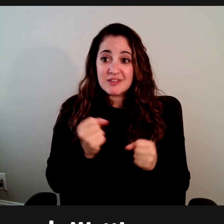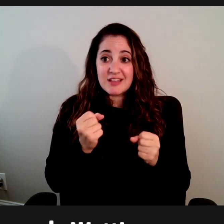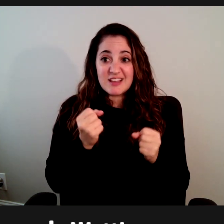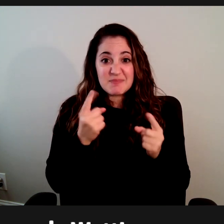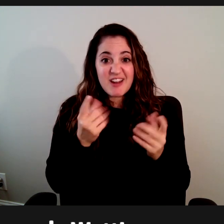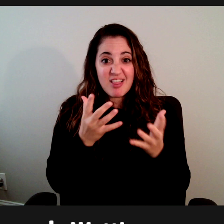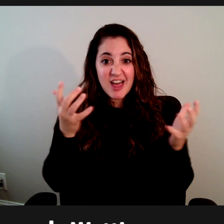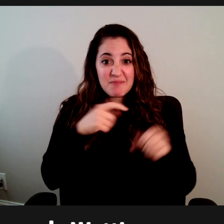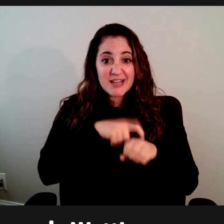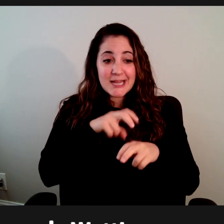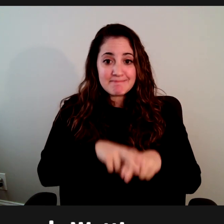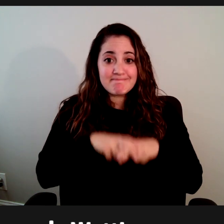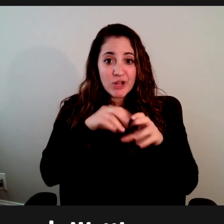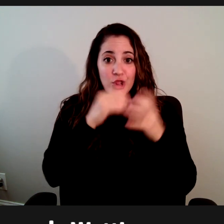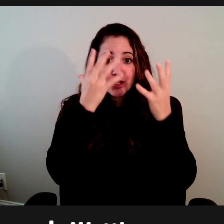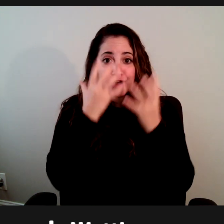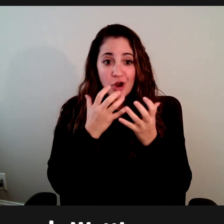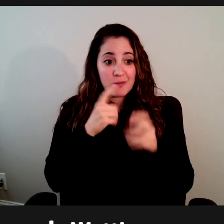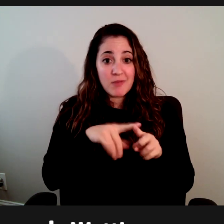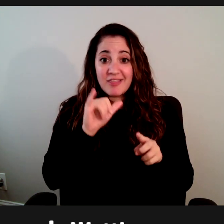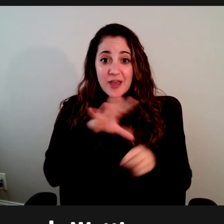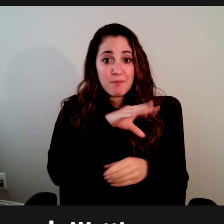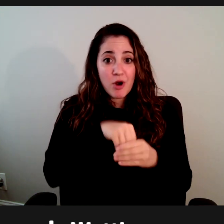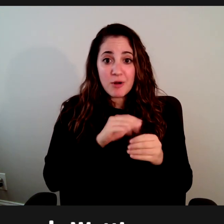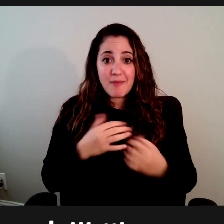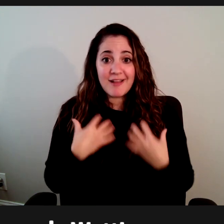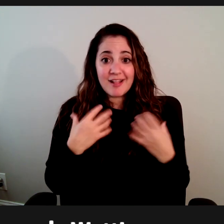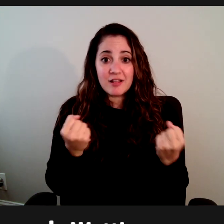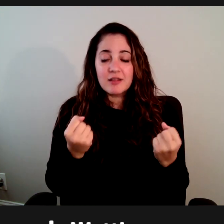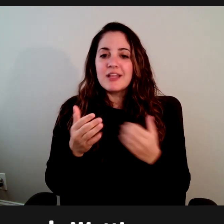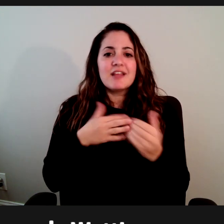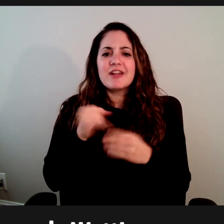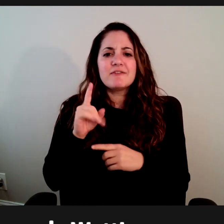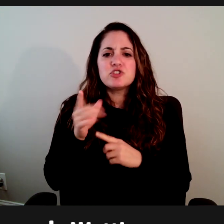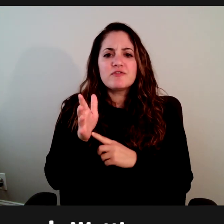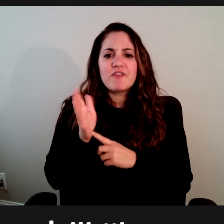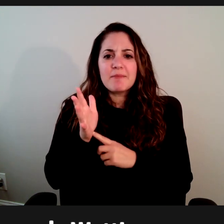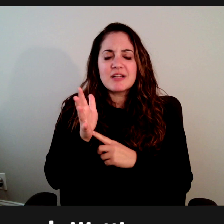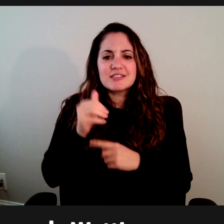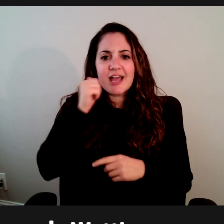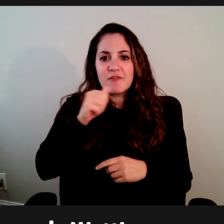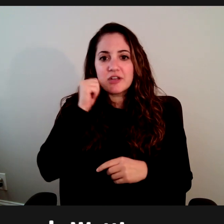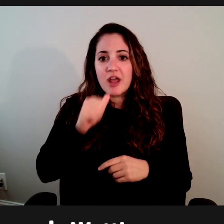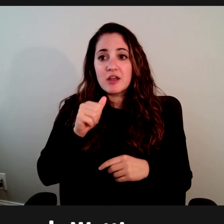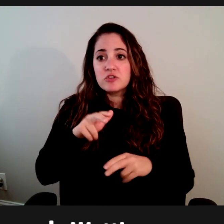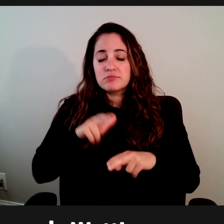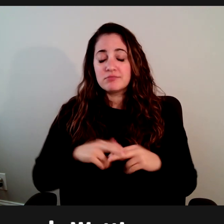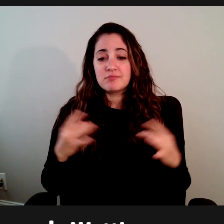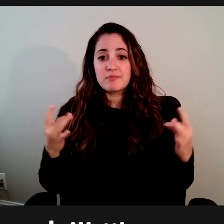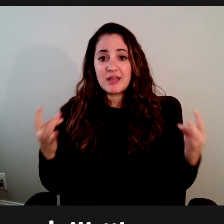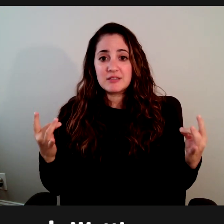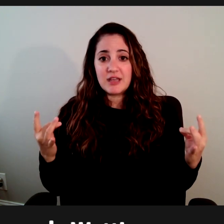time sitting in the dark. That was part of my healing was, even if it was only 5 minutes a day of sitting